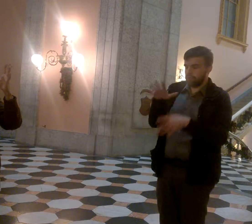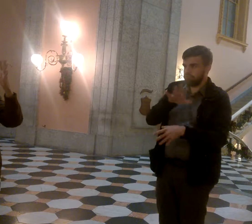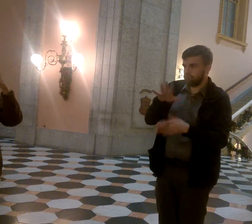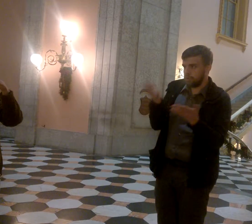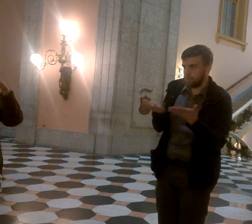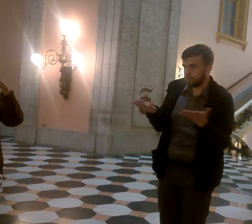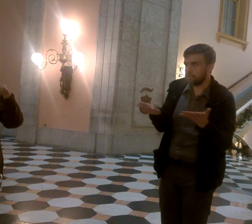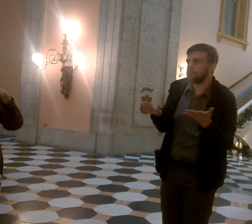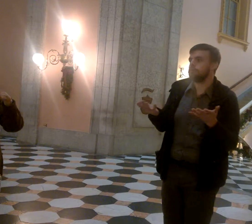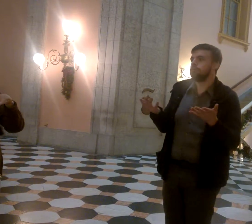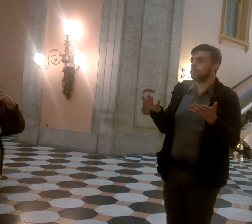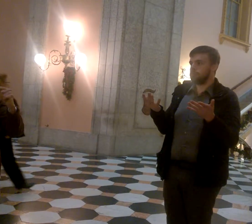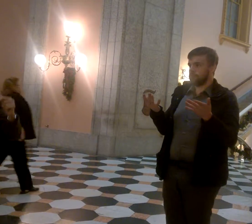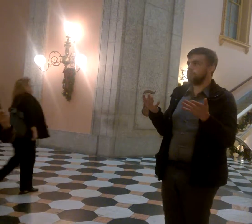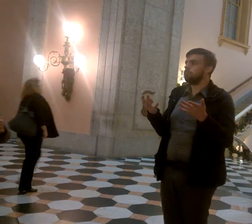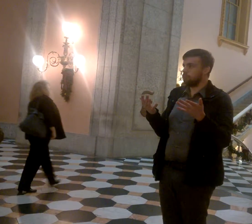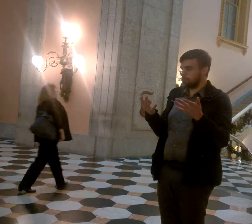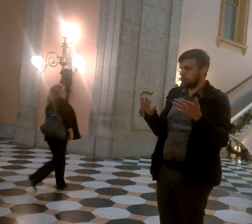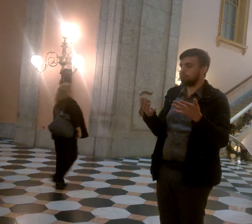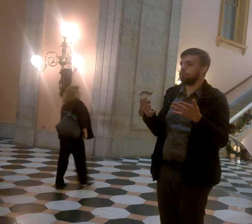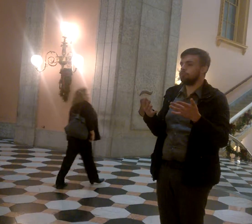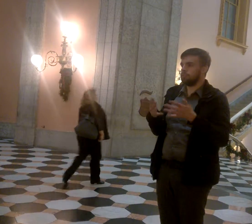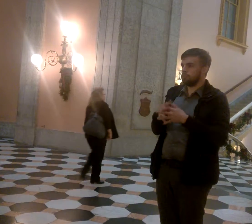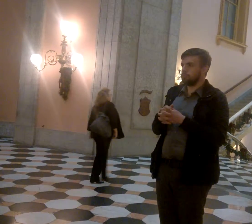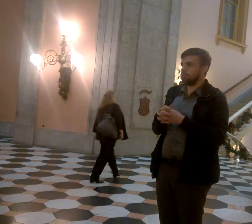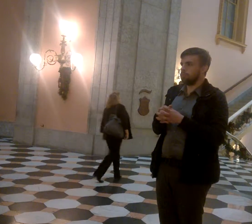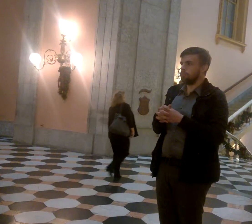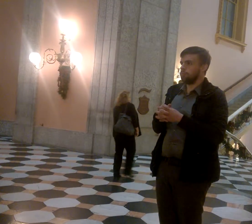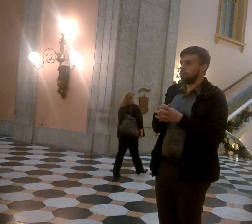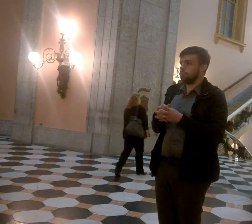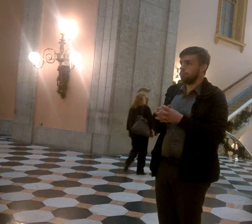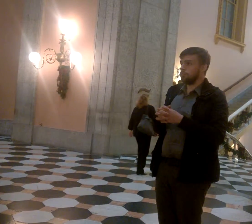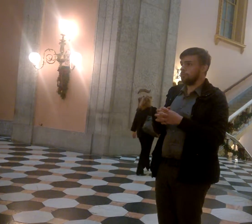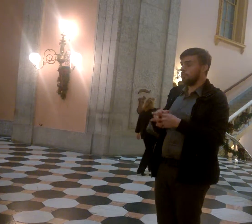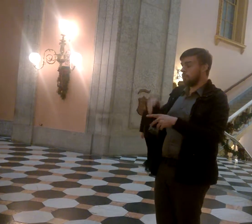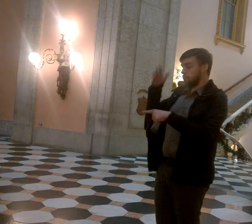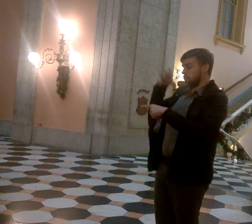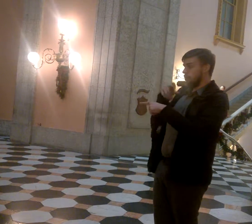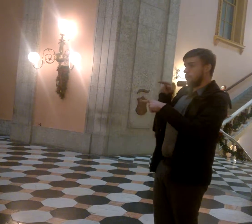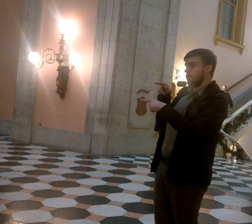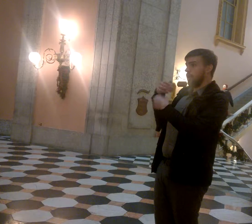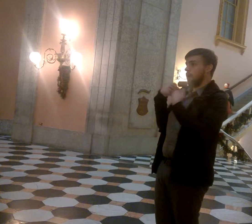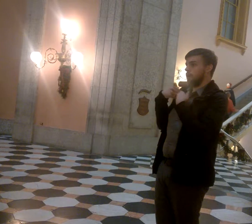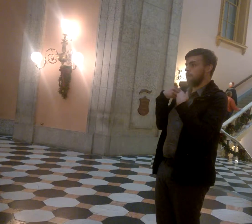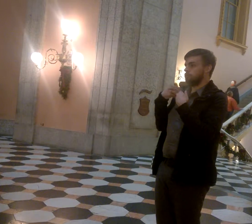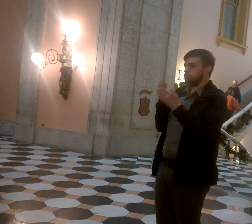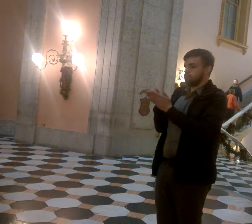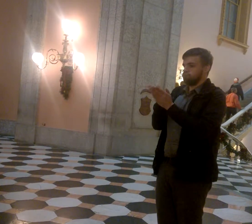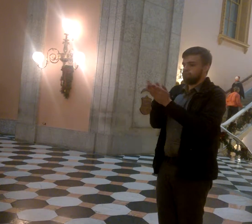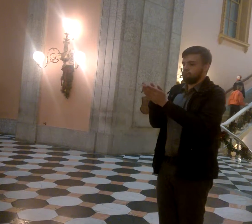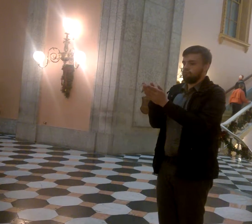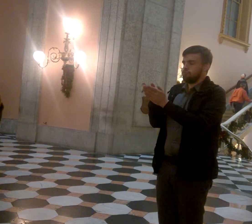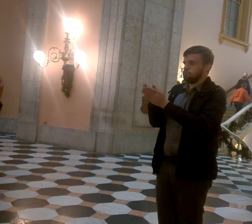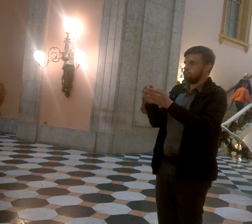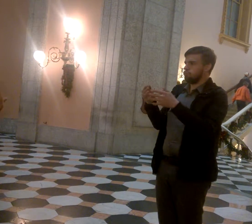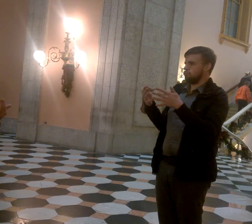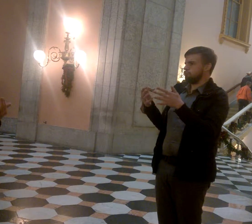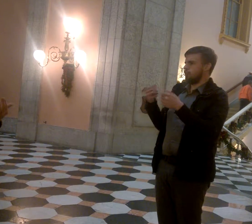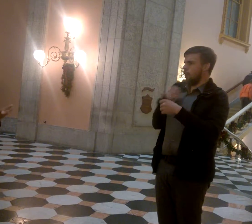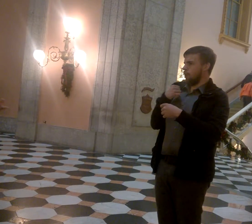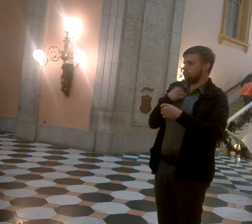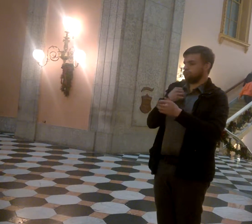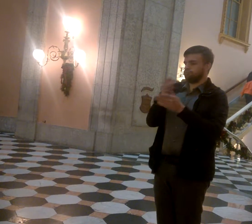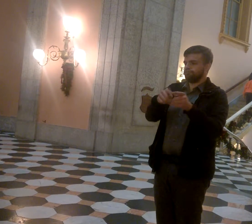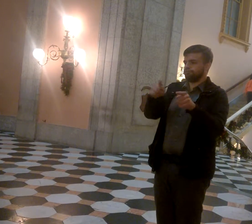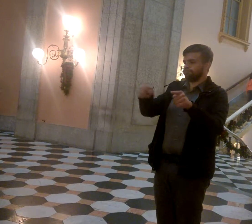and at the American side of the lake. So he had this fleet of ships built, went out on the